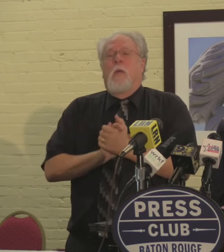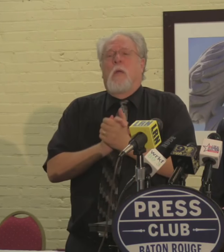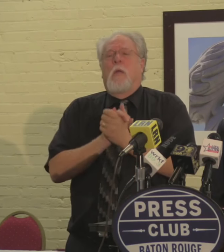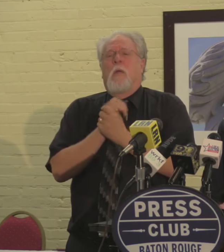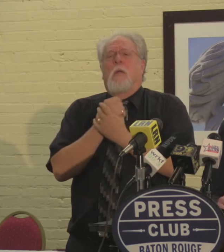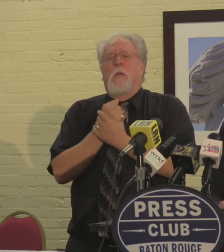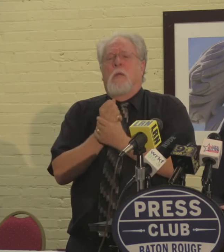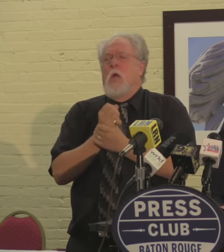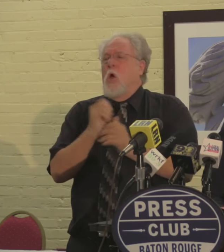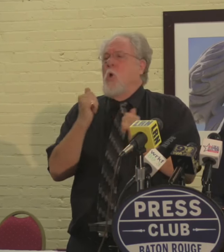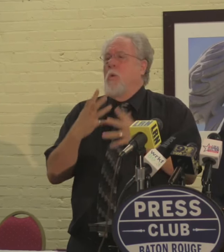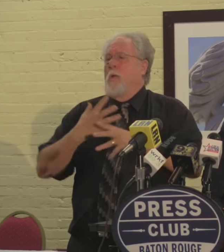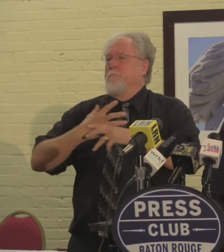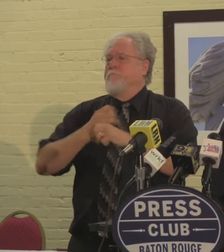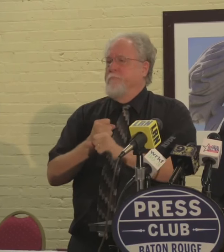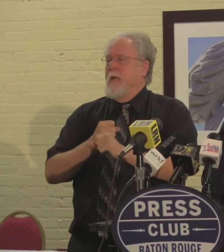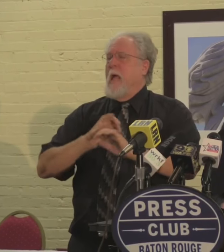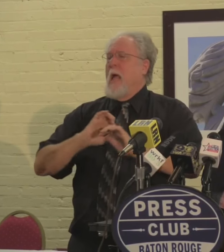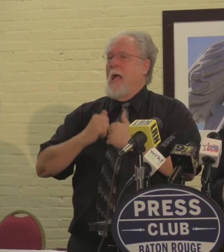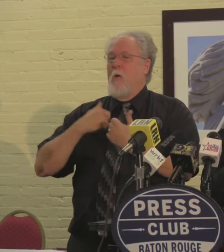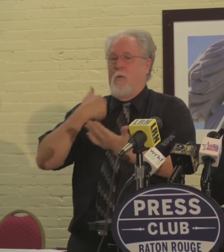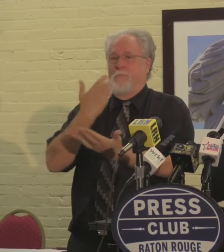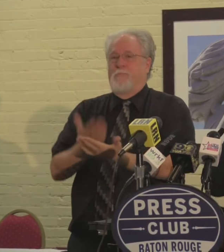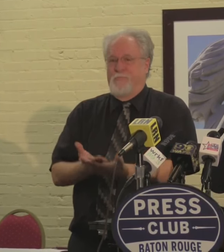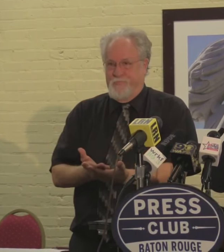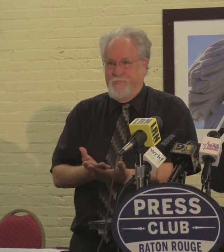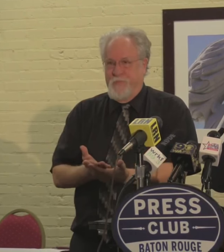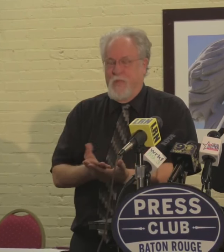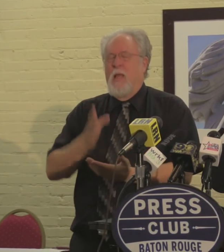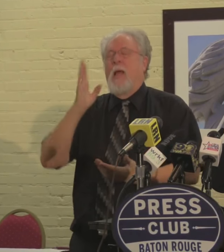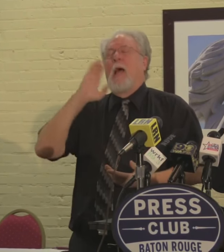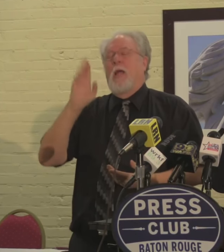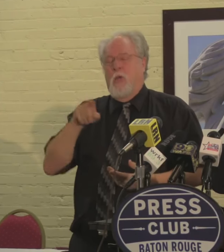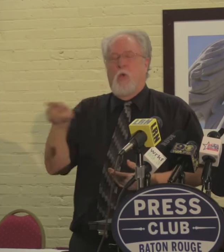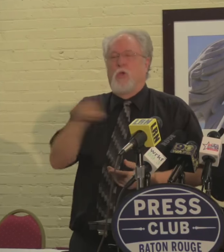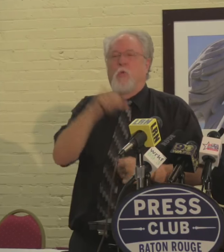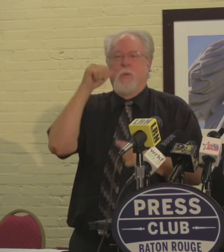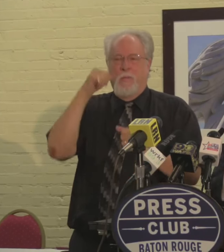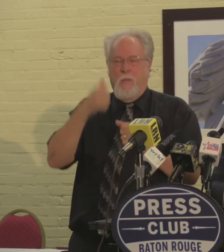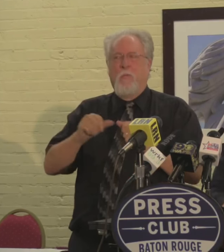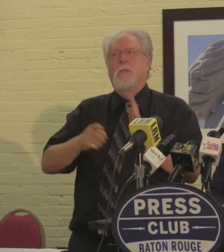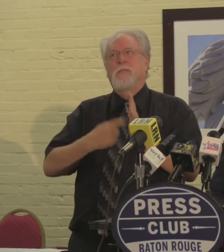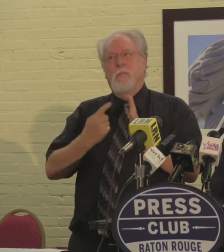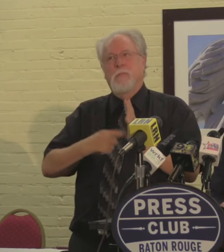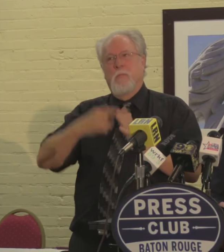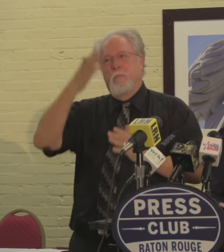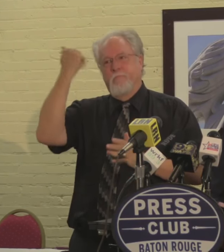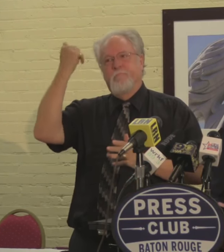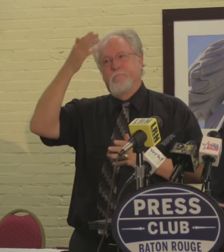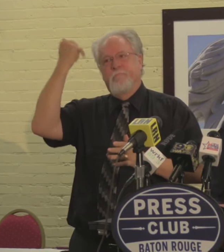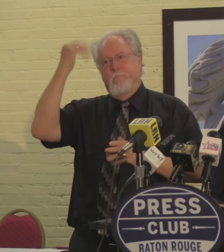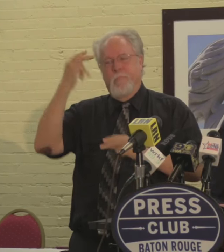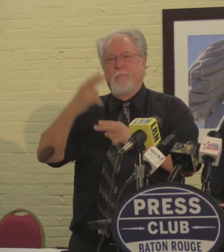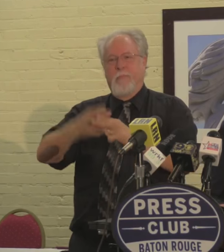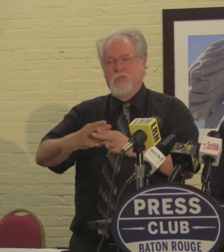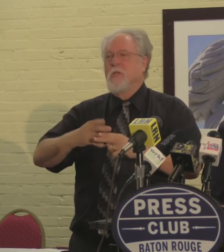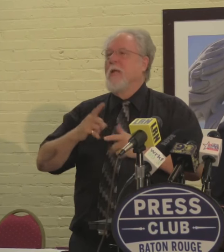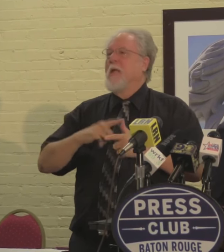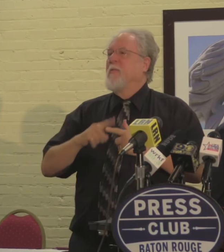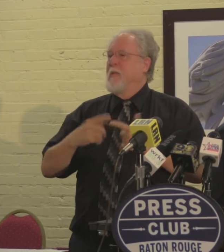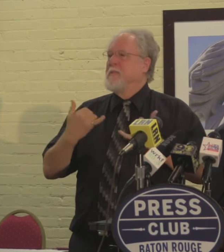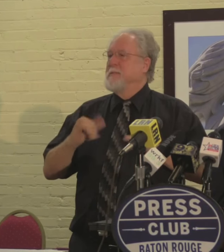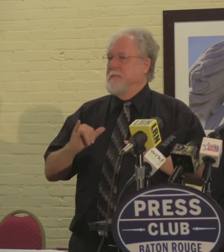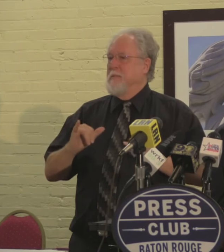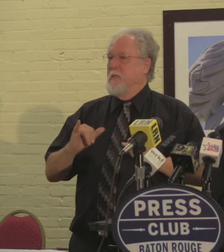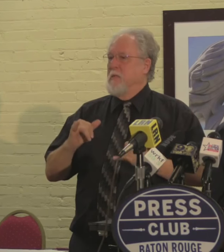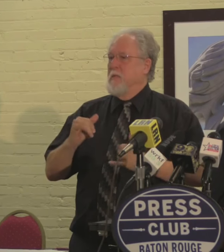Just a quick recap on how we got here. And I know that you remember this, but sometimes we forget to talk about it, and it still informs